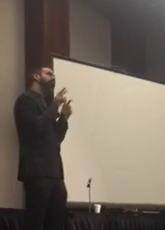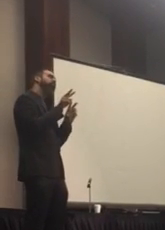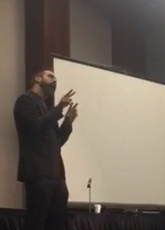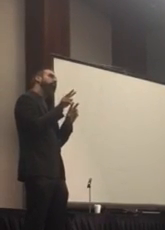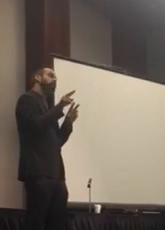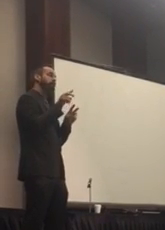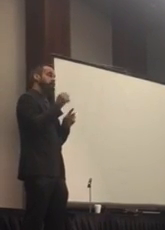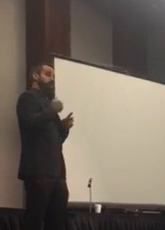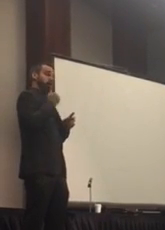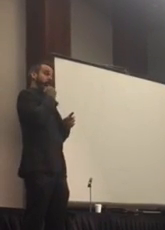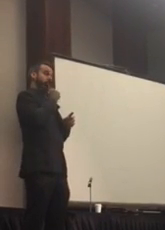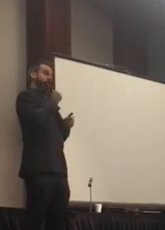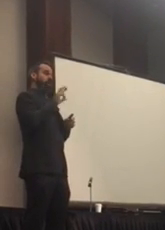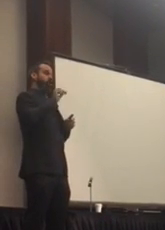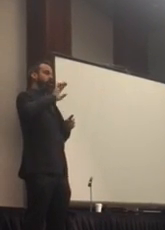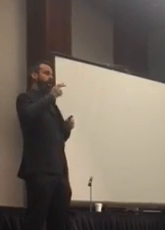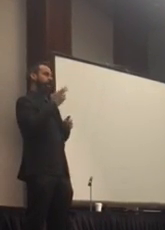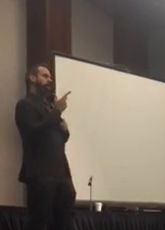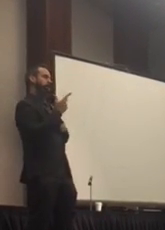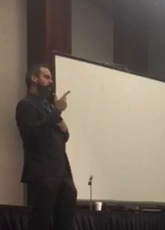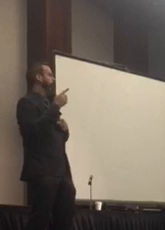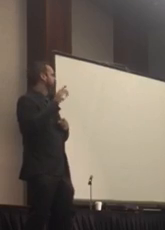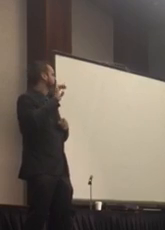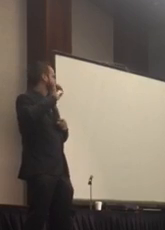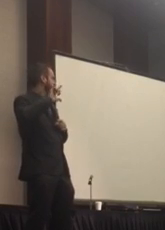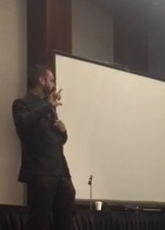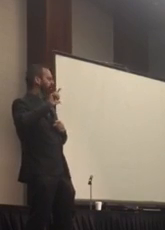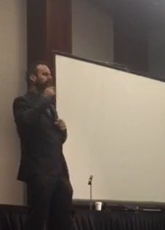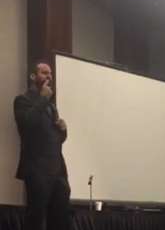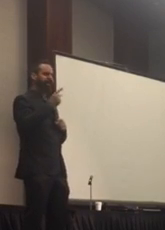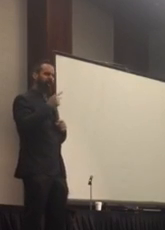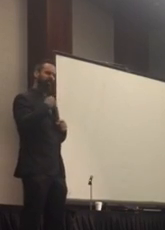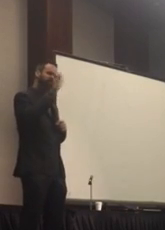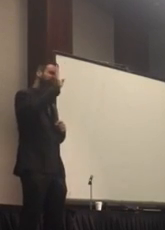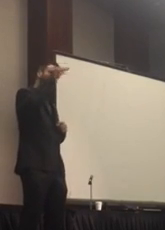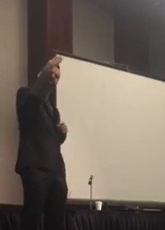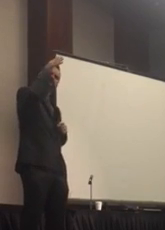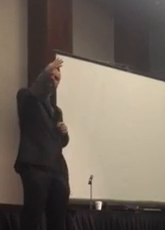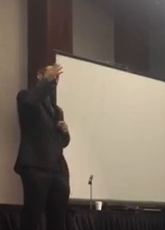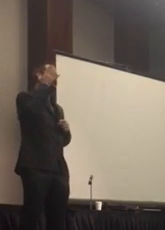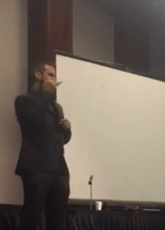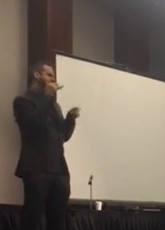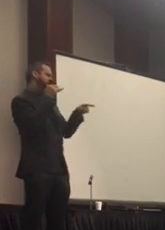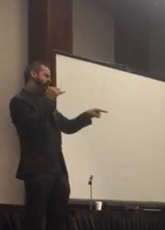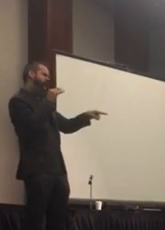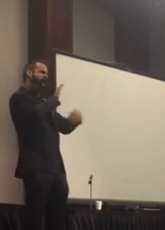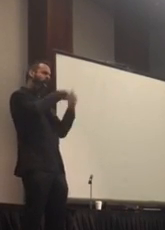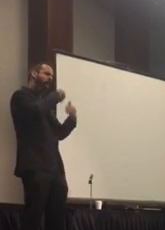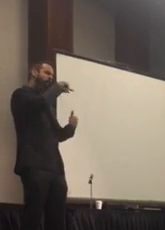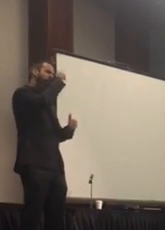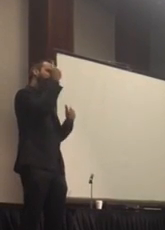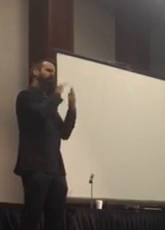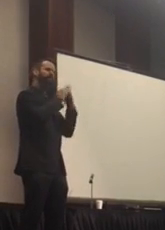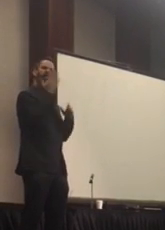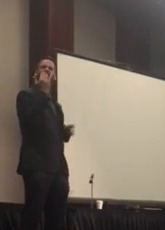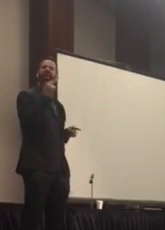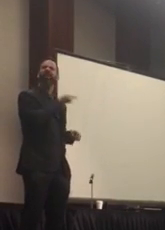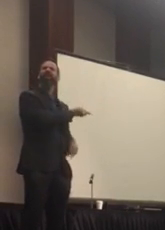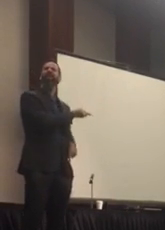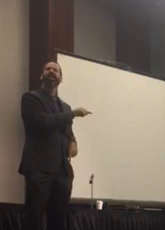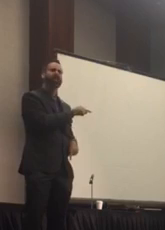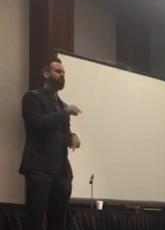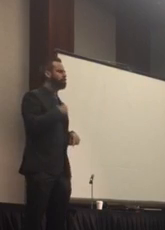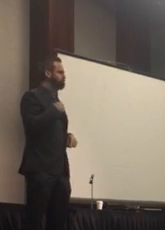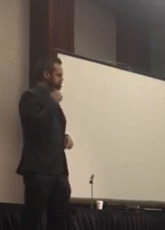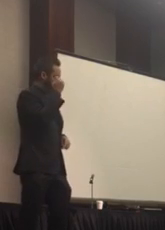two daughters, Rachel, who was 10 and a half at the time, looks around and she says, "Daddy, why is this neighborhood pretty much all black?" I sat